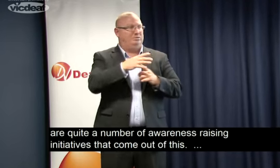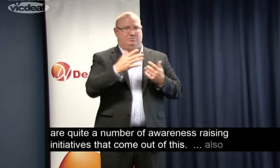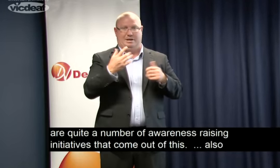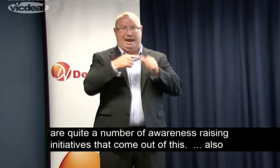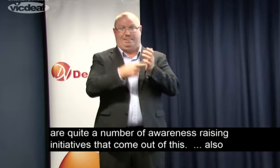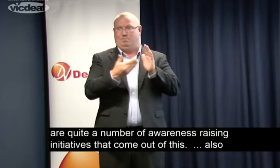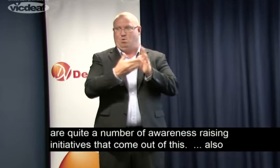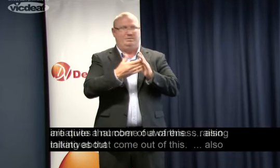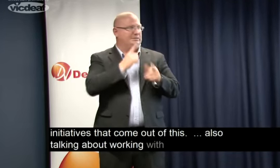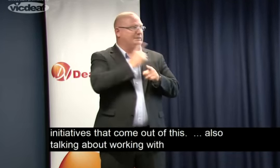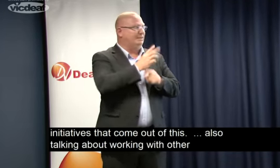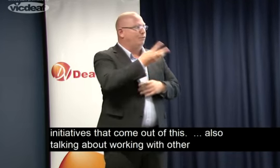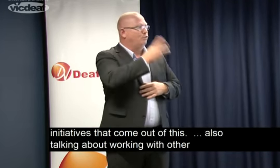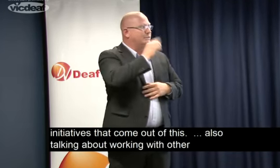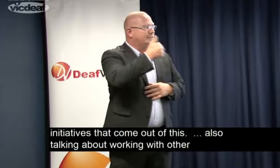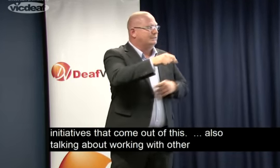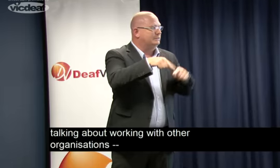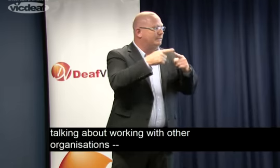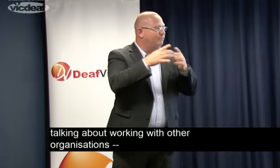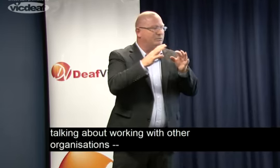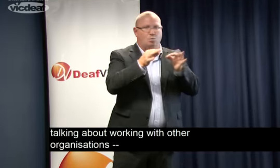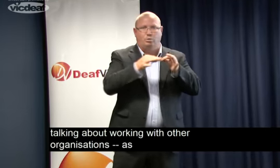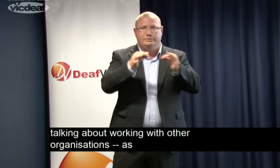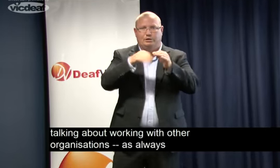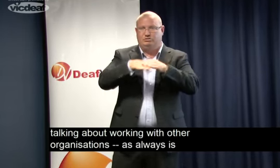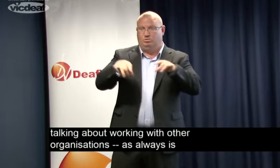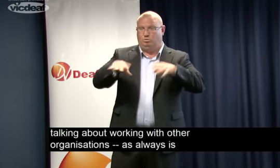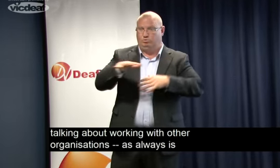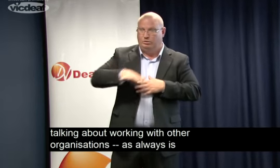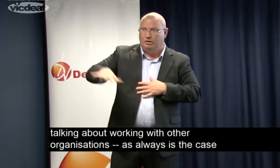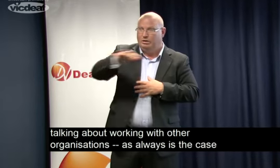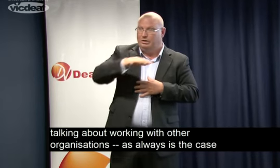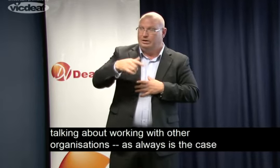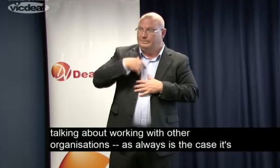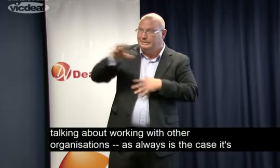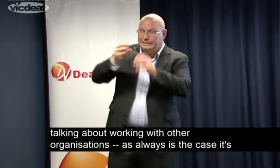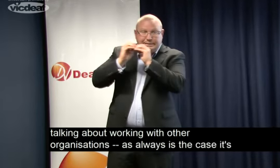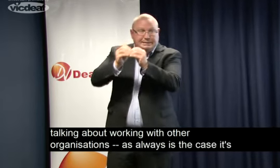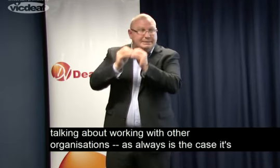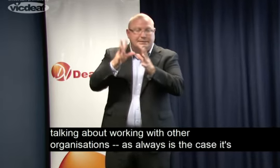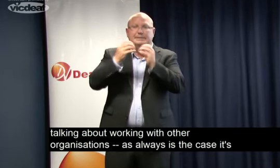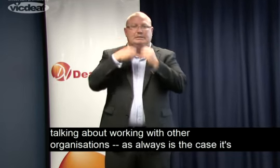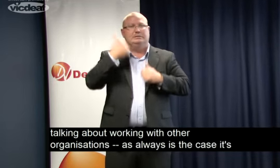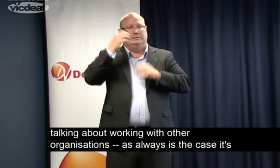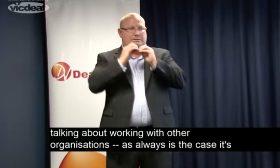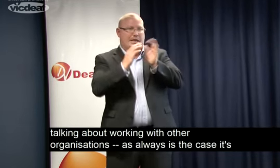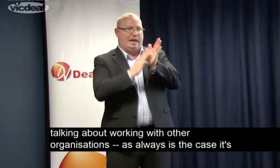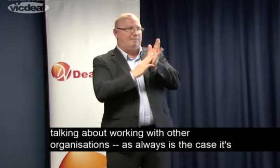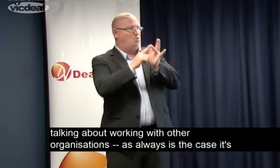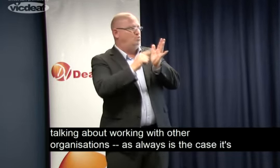As always is the case, it's important because at the moment I've told you there's 360 different organisations that operate in Australia. Trying to